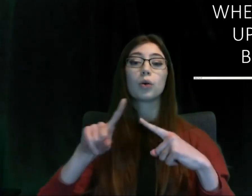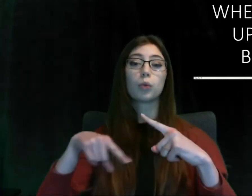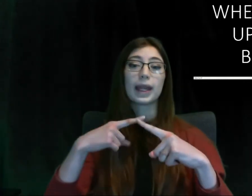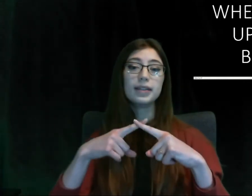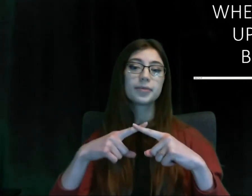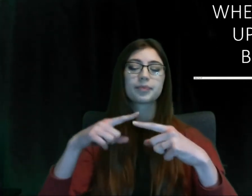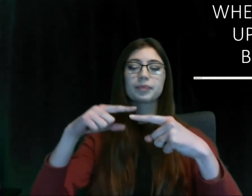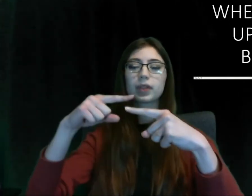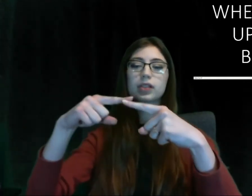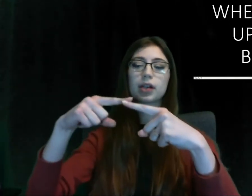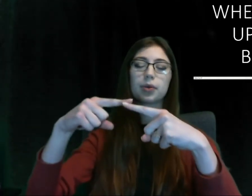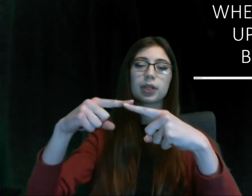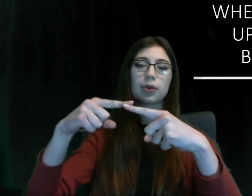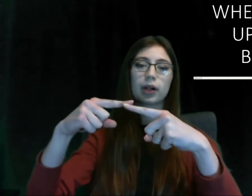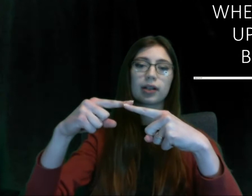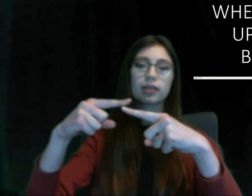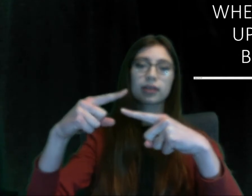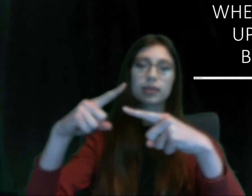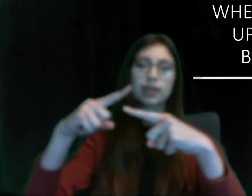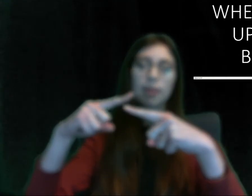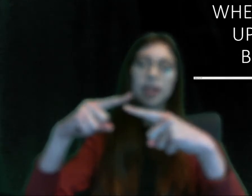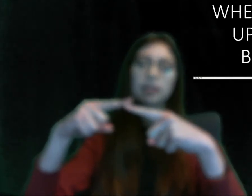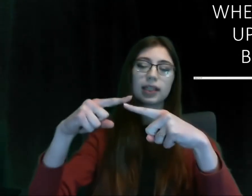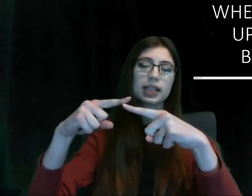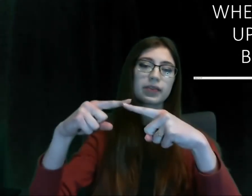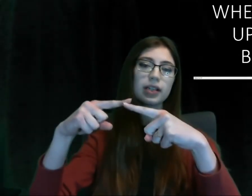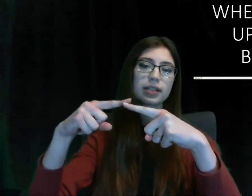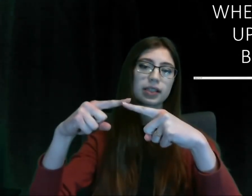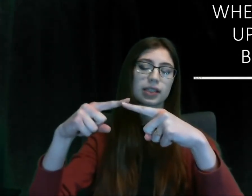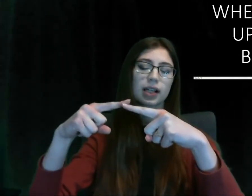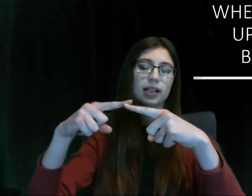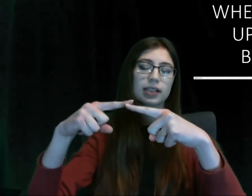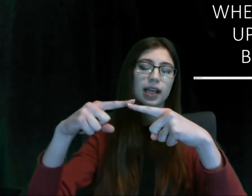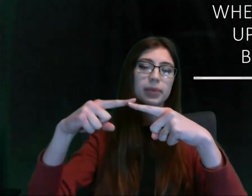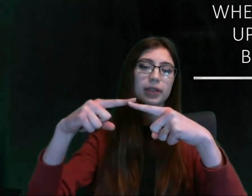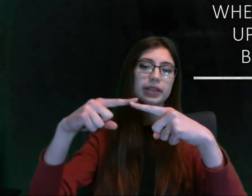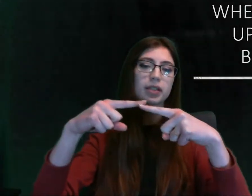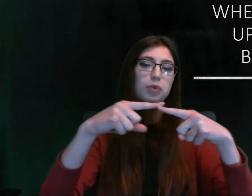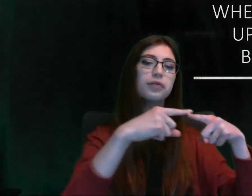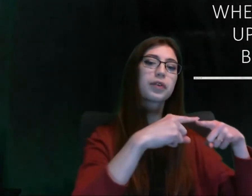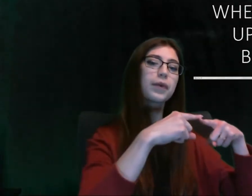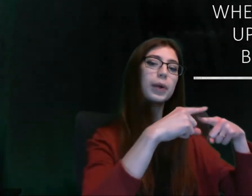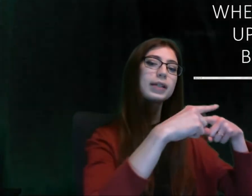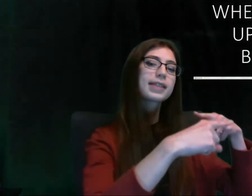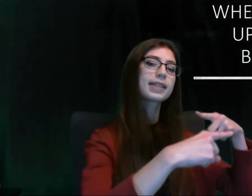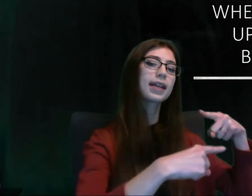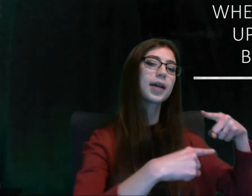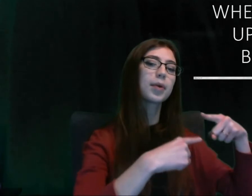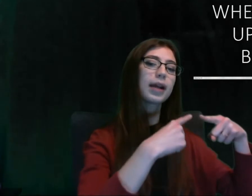When, so your dominant index finger is going to start on top. It's going to move forwards and come around